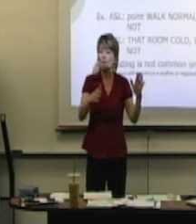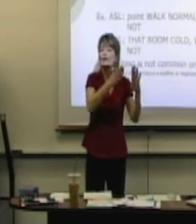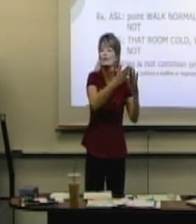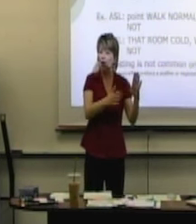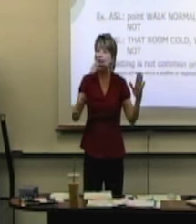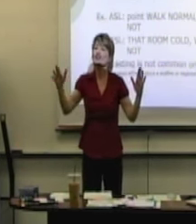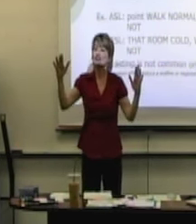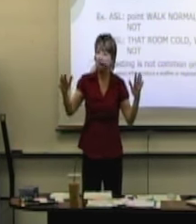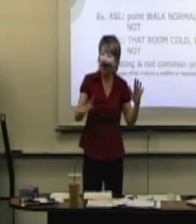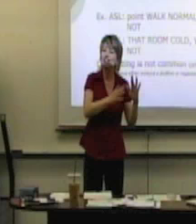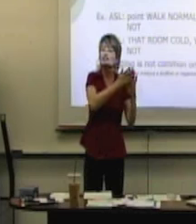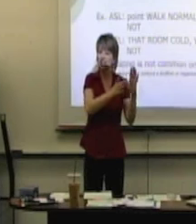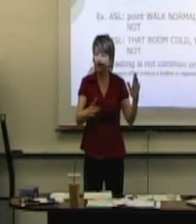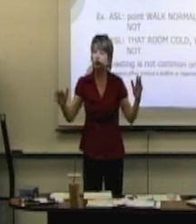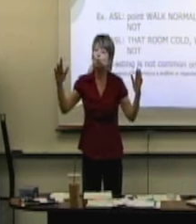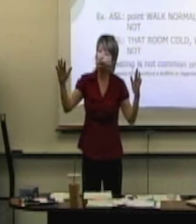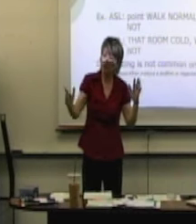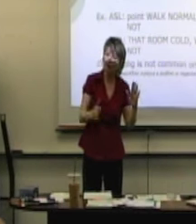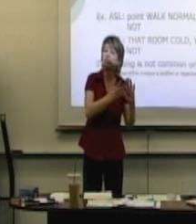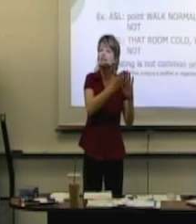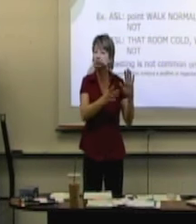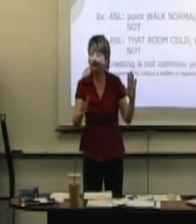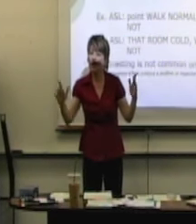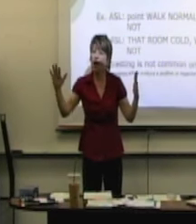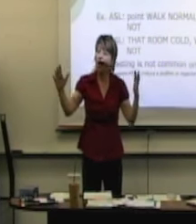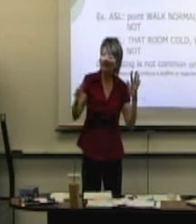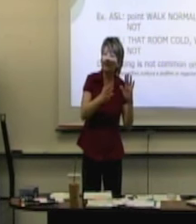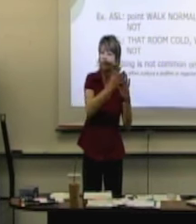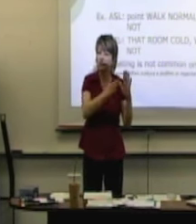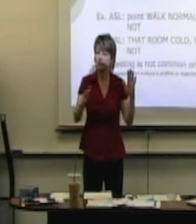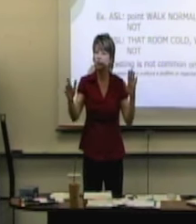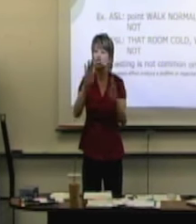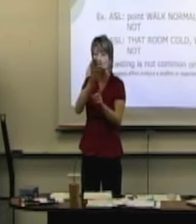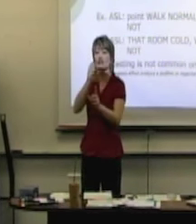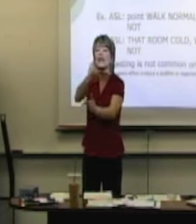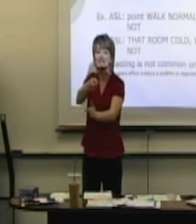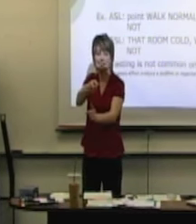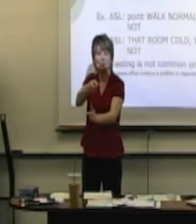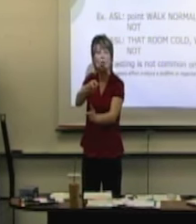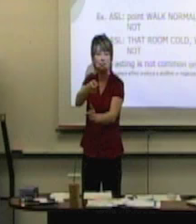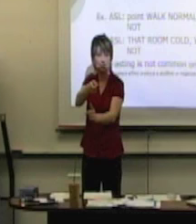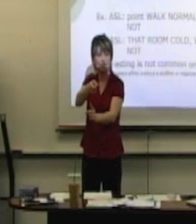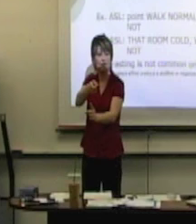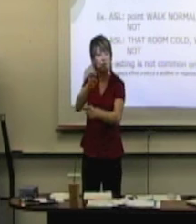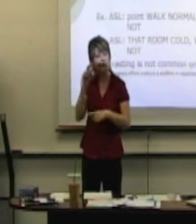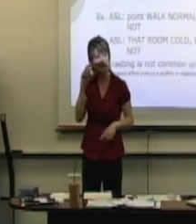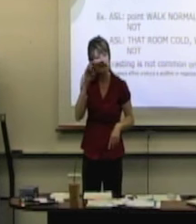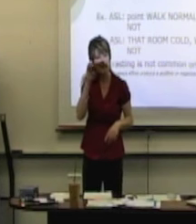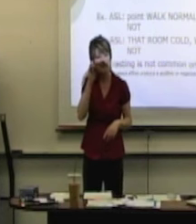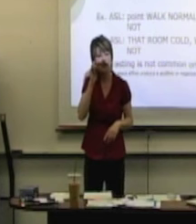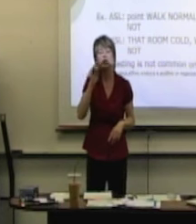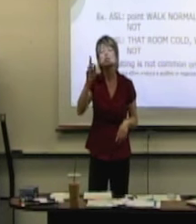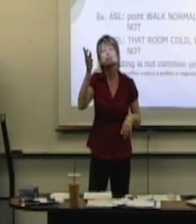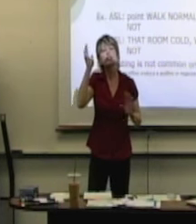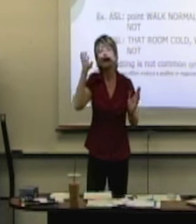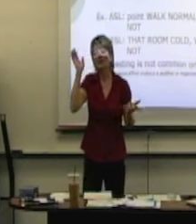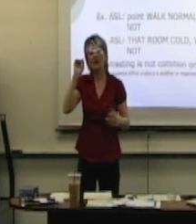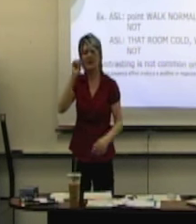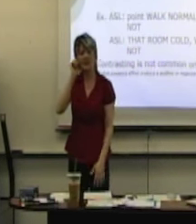the range of adjectives or degrees, emphasis, to get to the point. Does that make sense? Can anybody think of